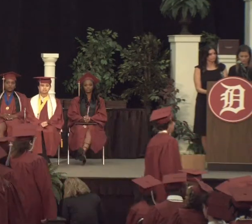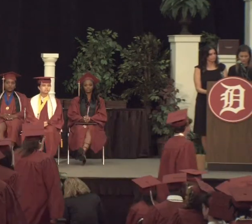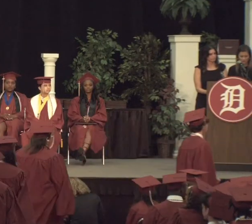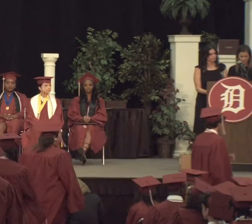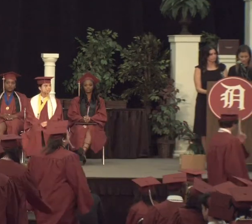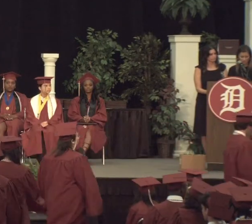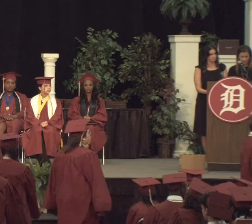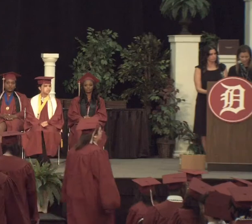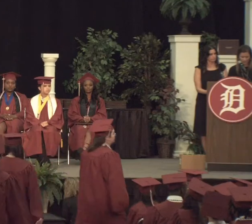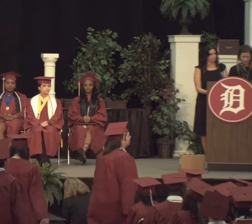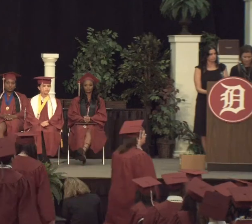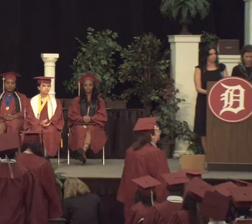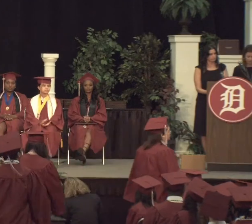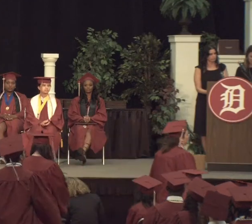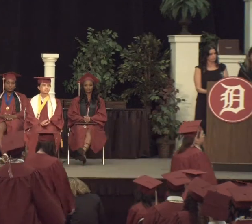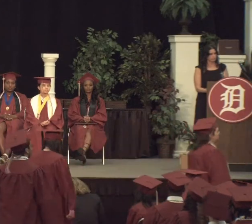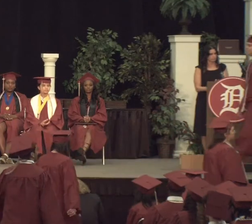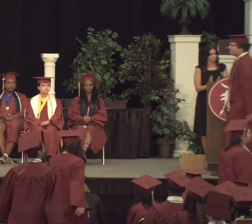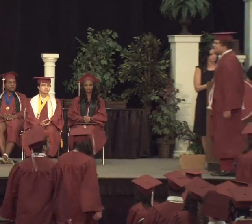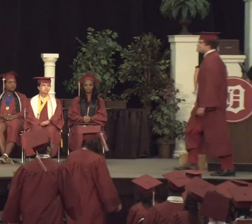Grace Downey, cum laude.